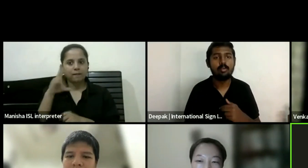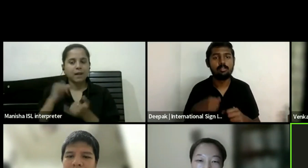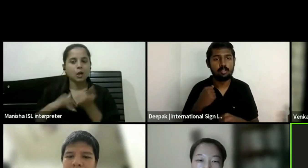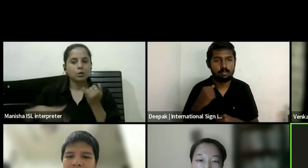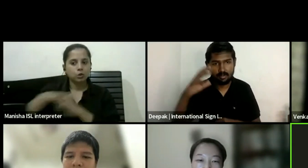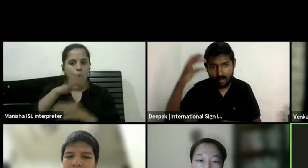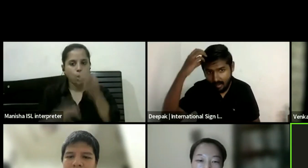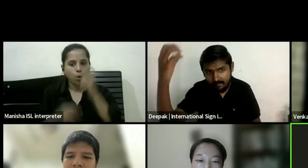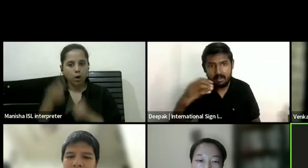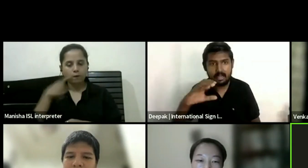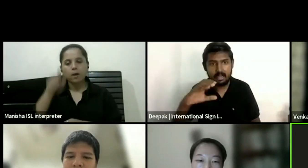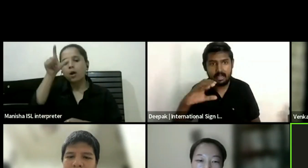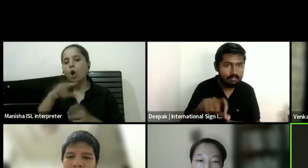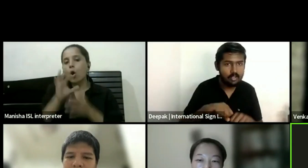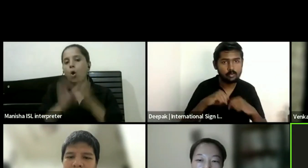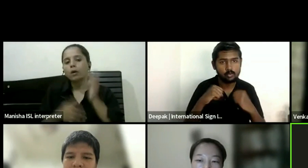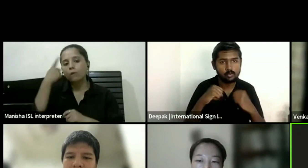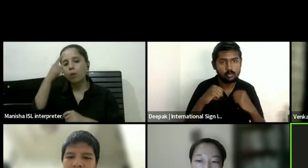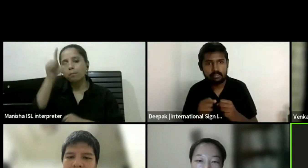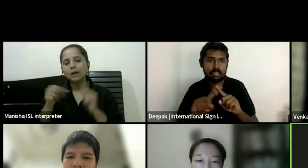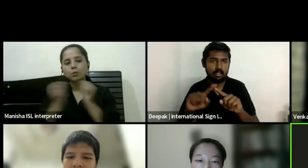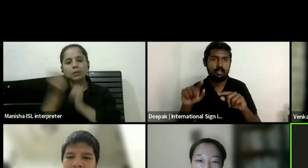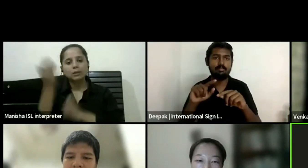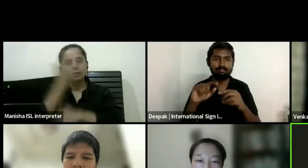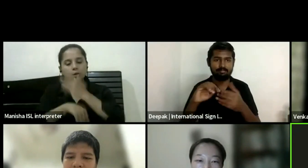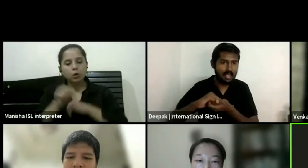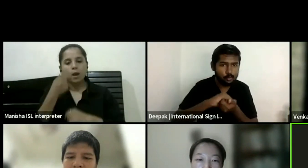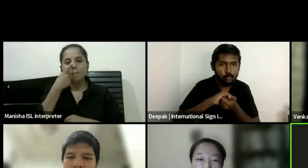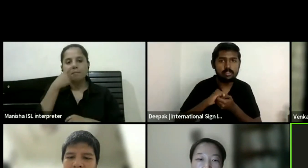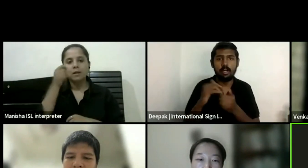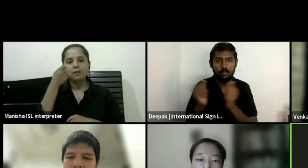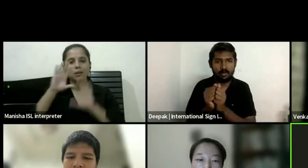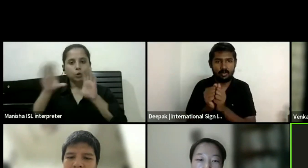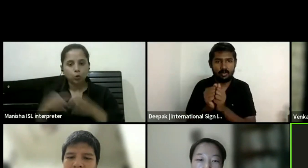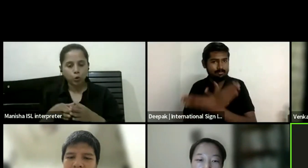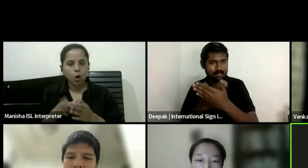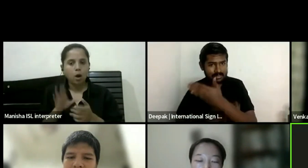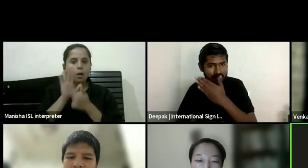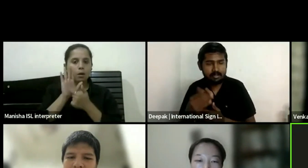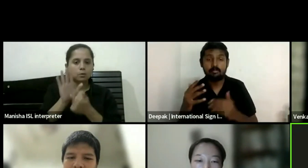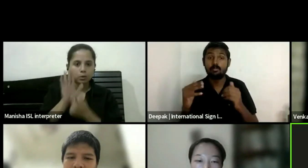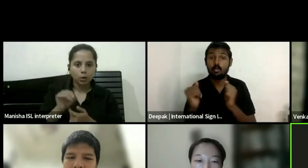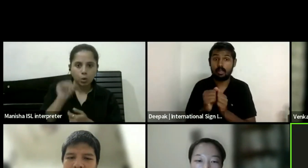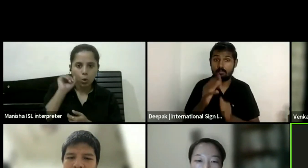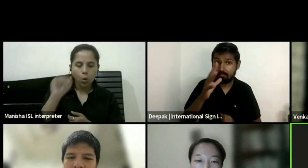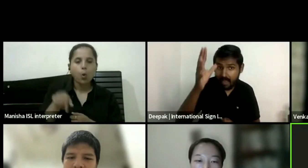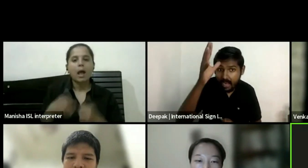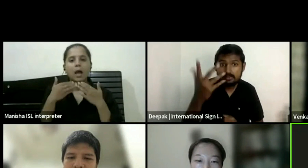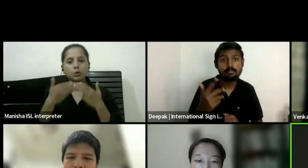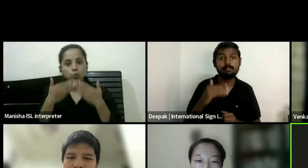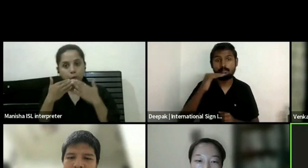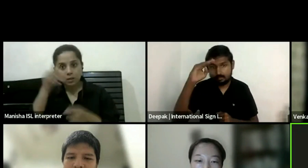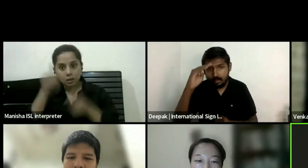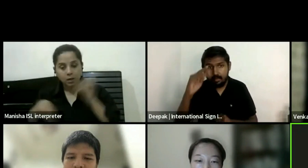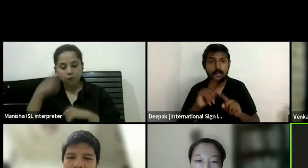of persons with disabilities, then parent groups, representatives, and academicians for being with